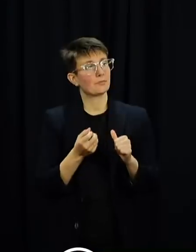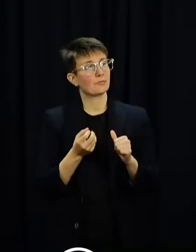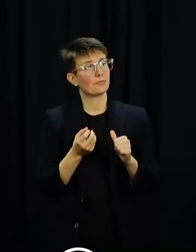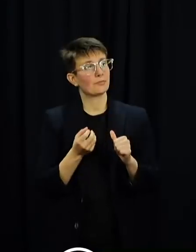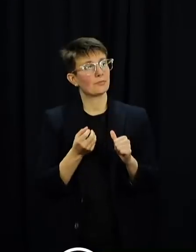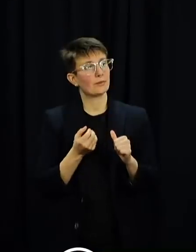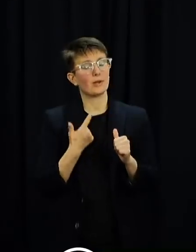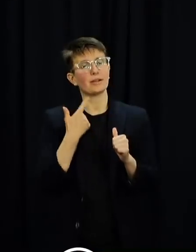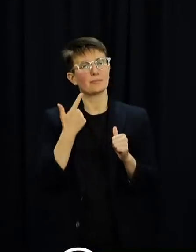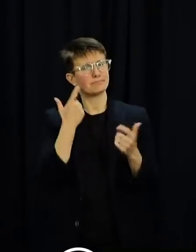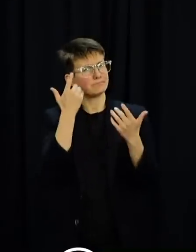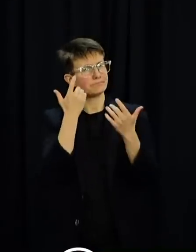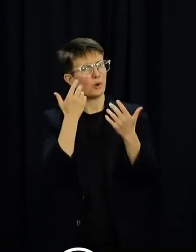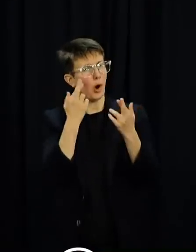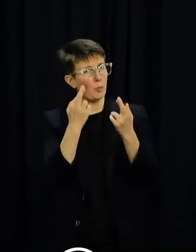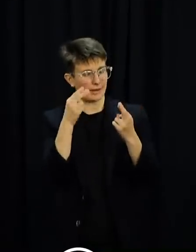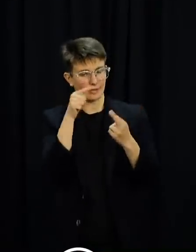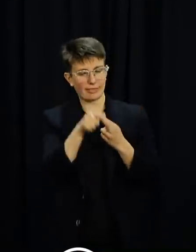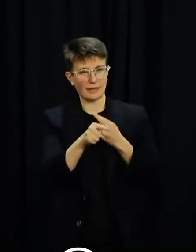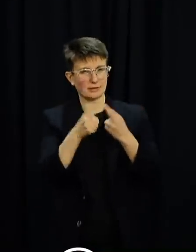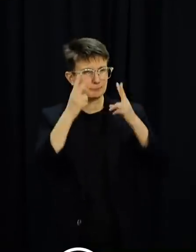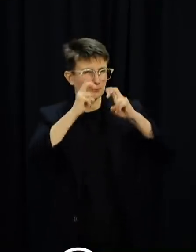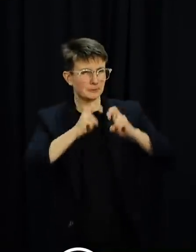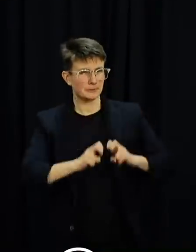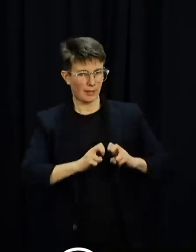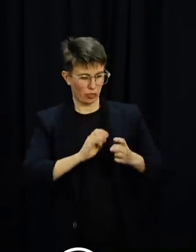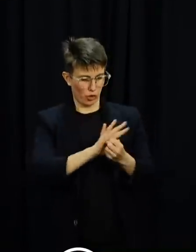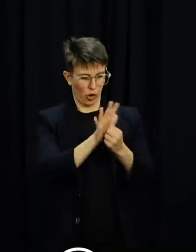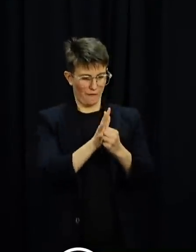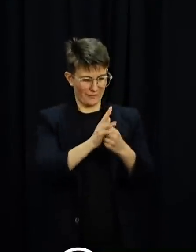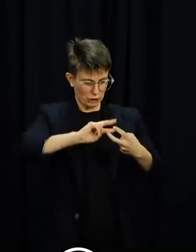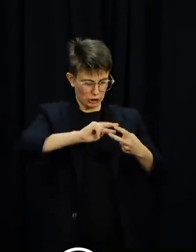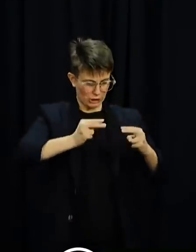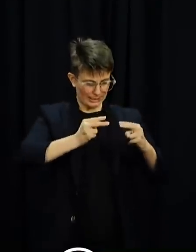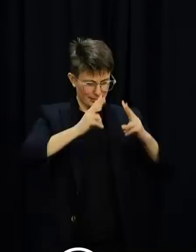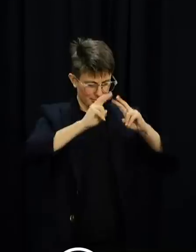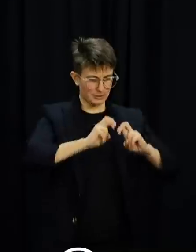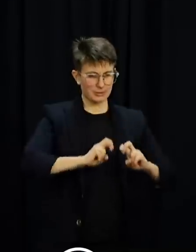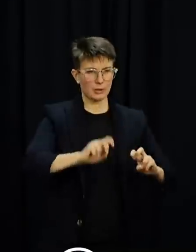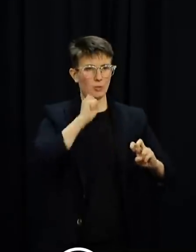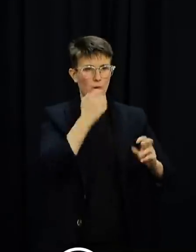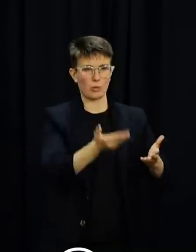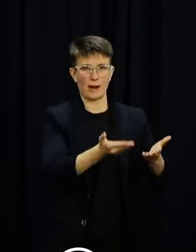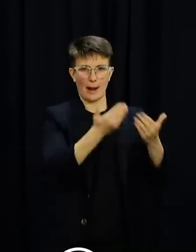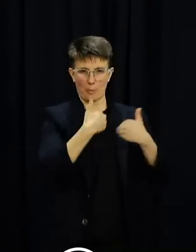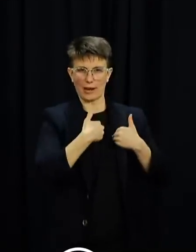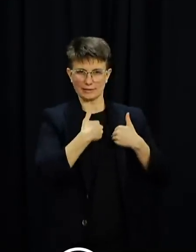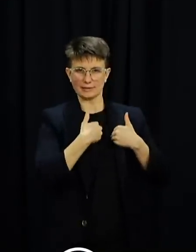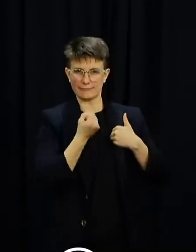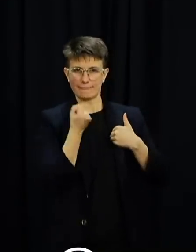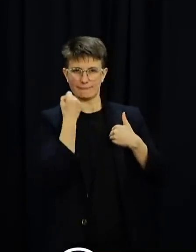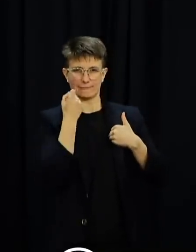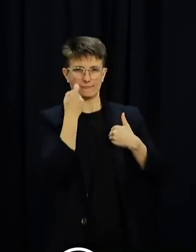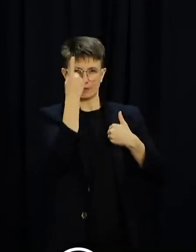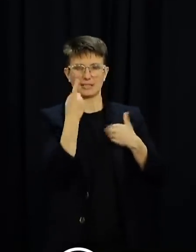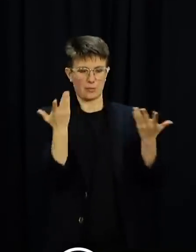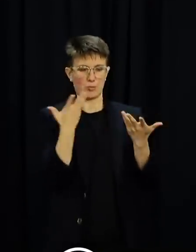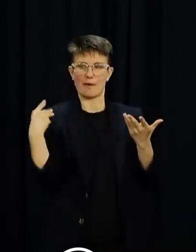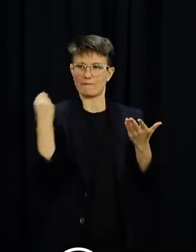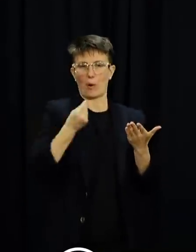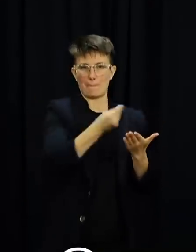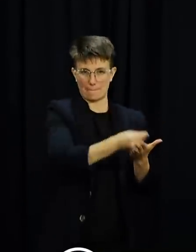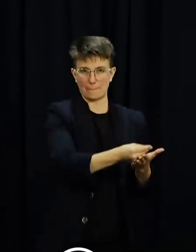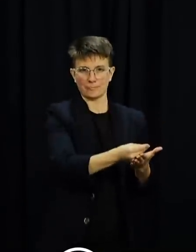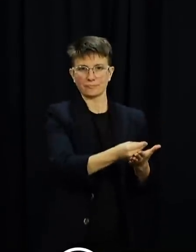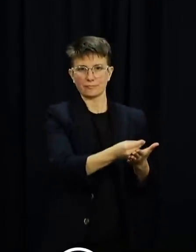What we are confident is that we didn't have any community transmission for quite a long period. And I should say that also, even